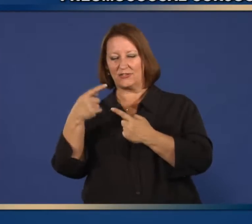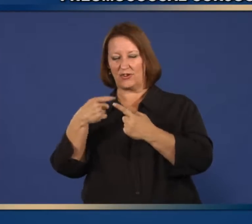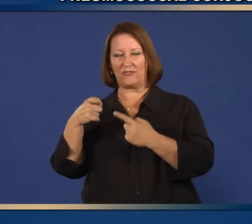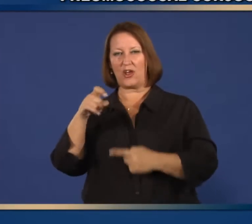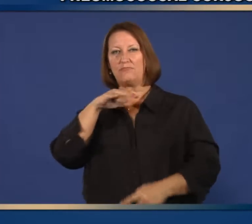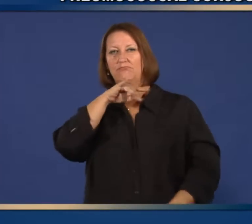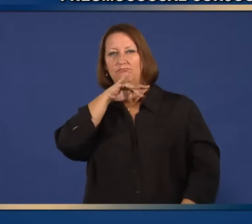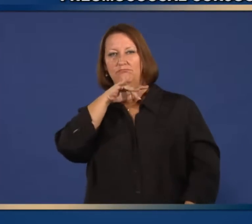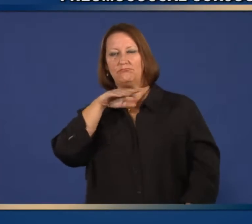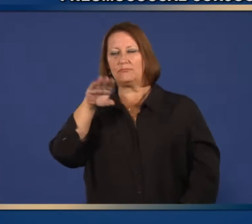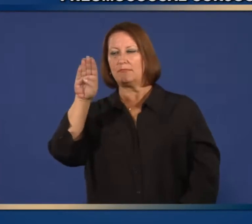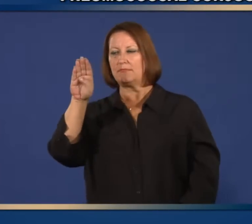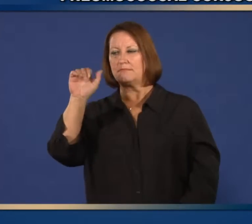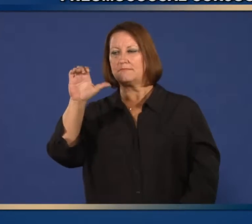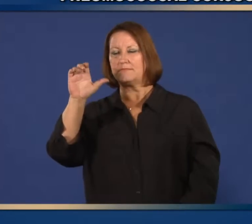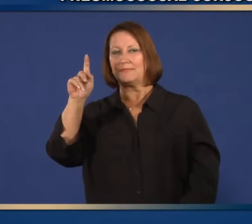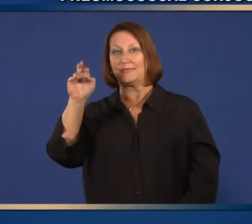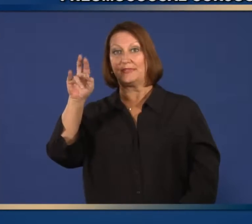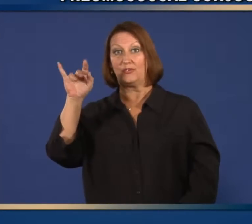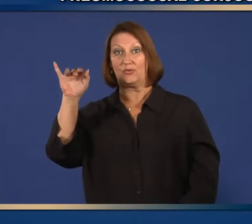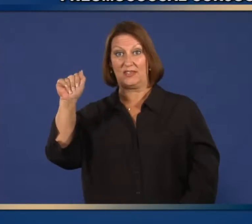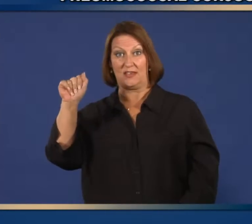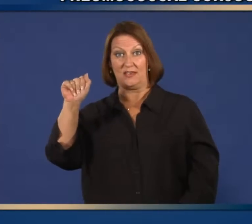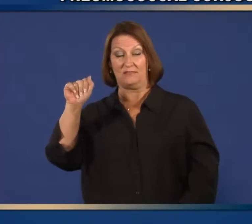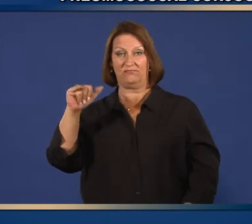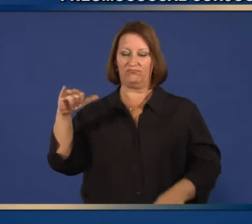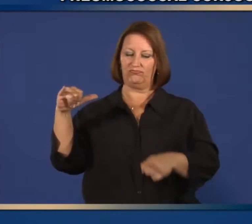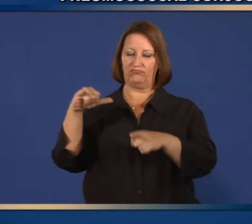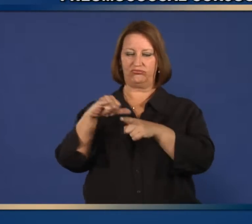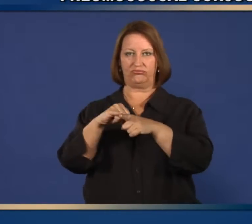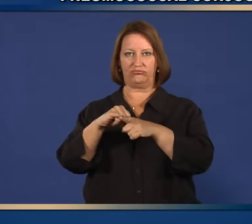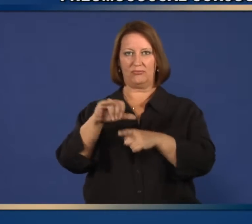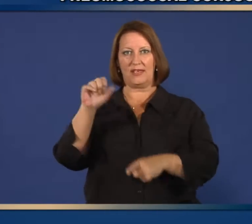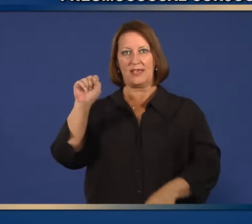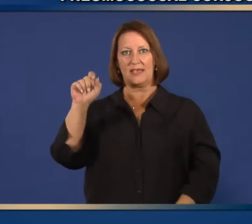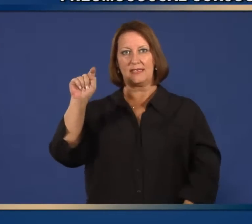Infection with Streptococcus pneumoniae bacteria